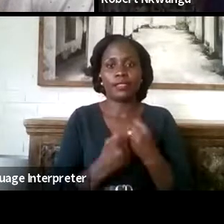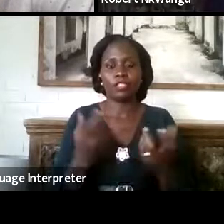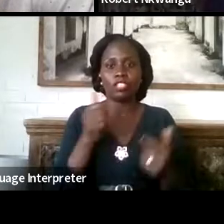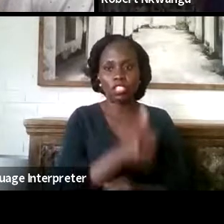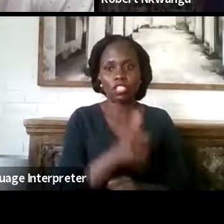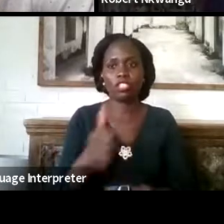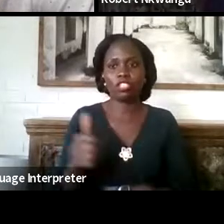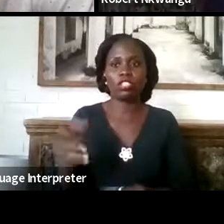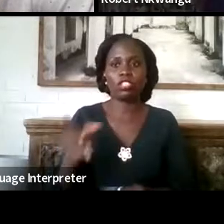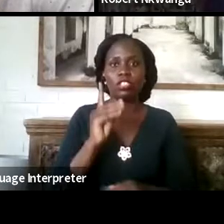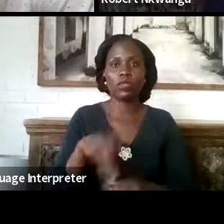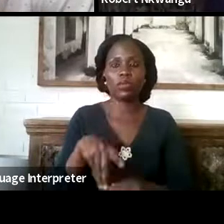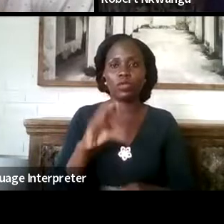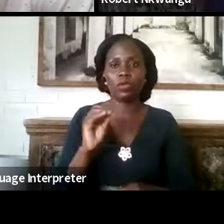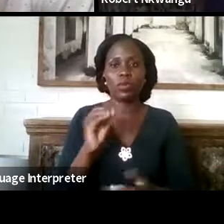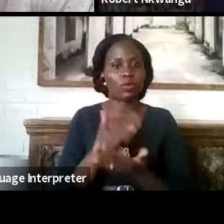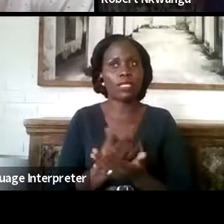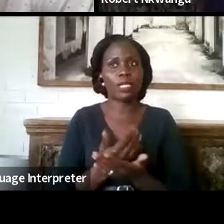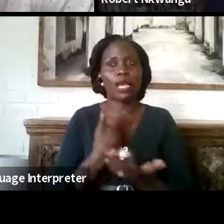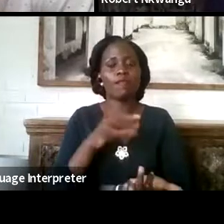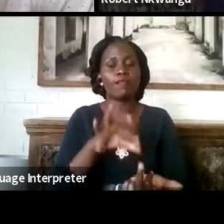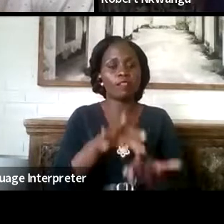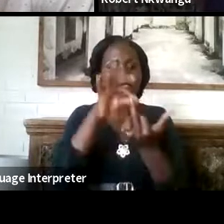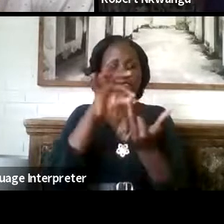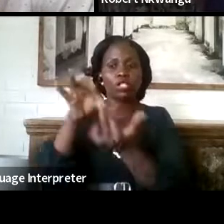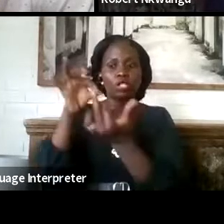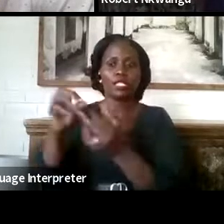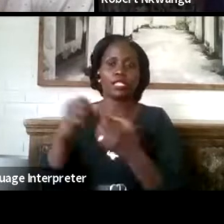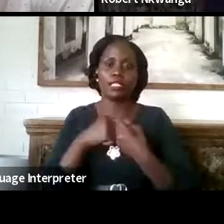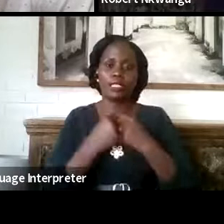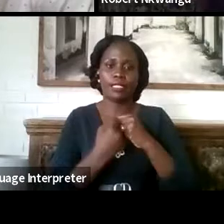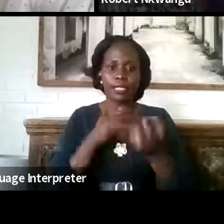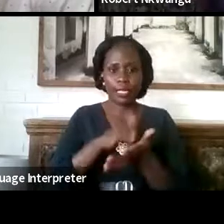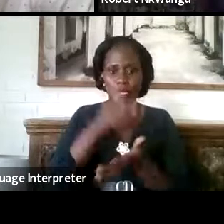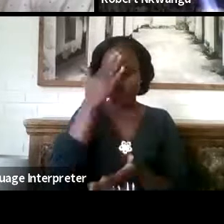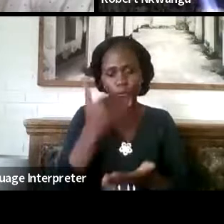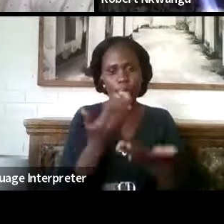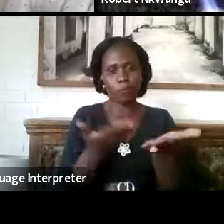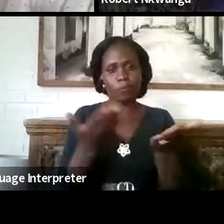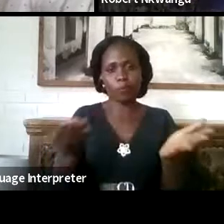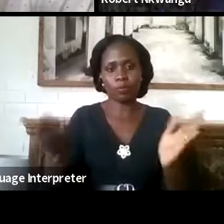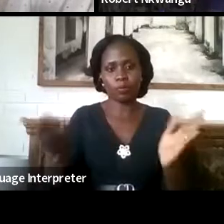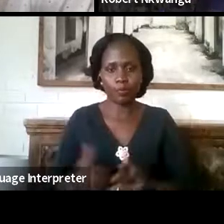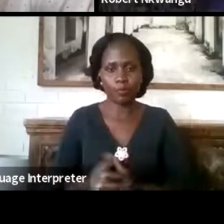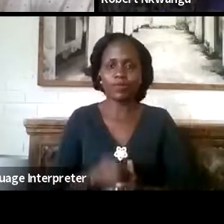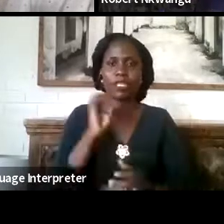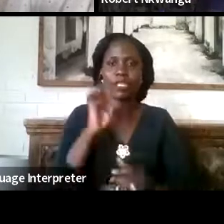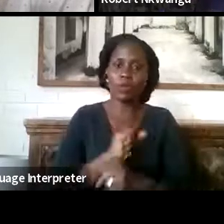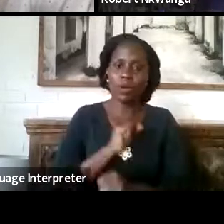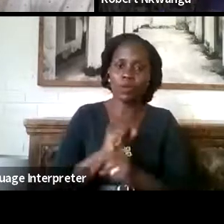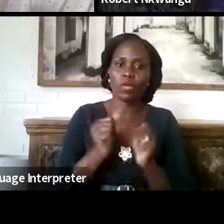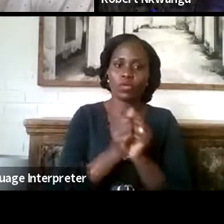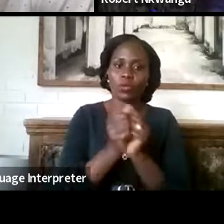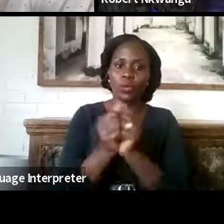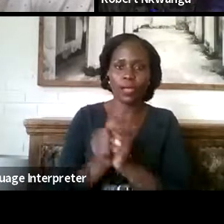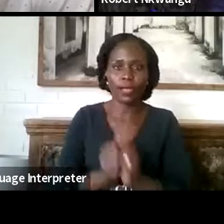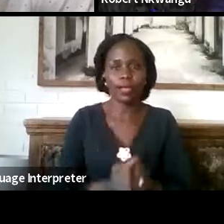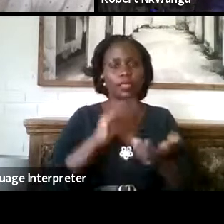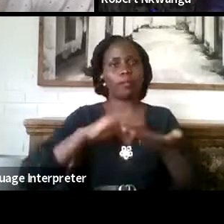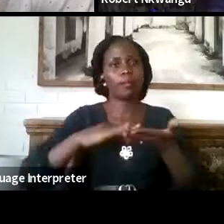unique challenges, and that's the reason why they exist. And I think if we work together as a partnership, we can drive this